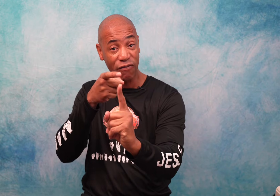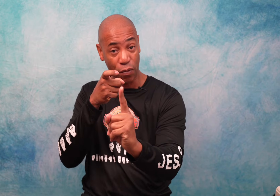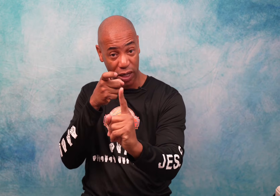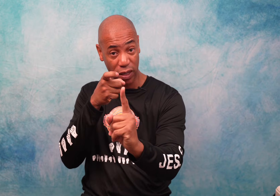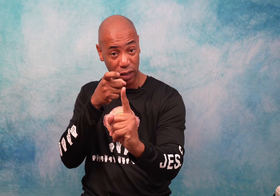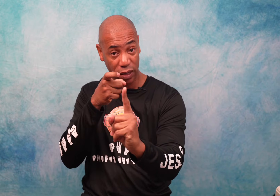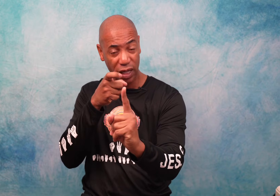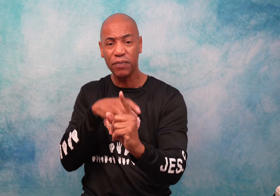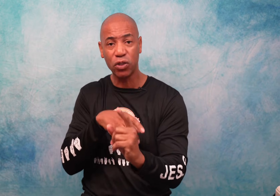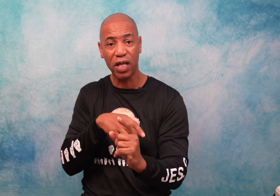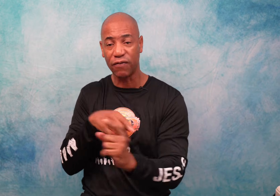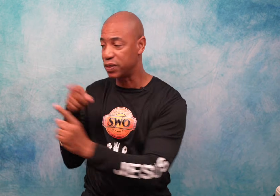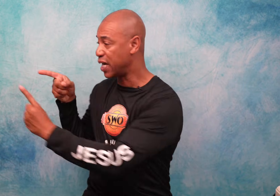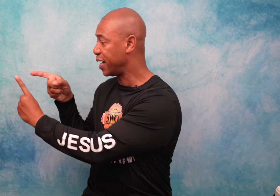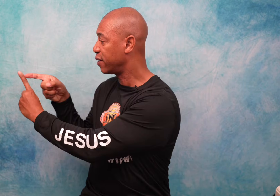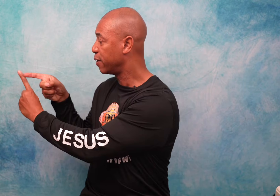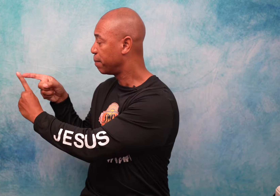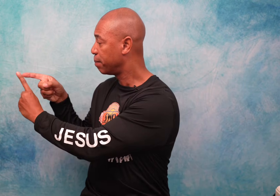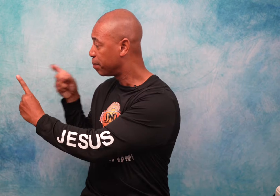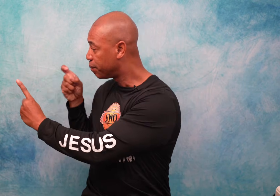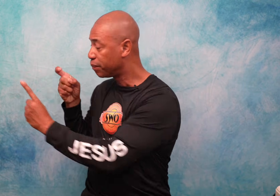form a hook. Let me show you that from the side.